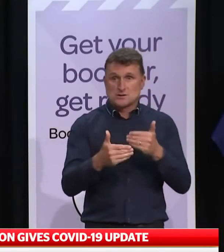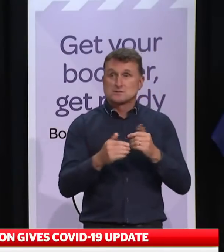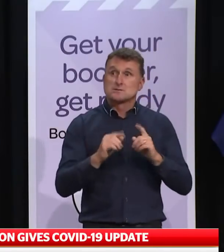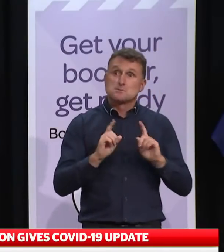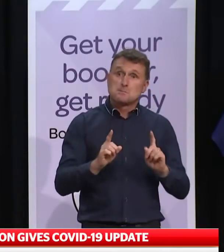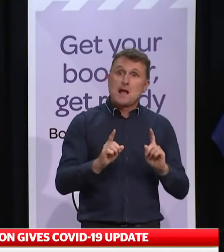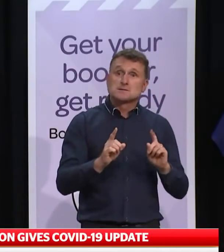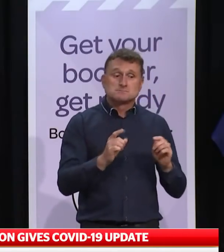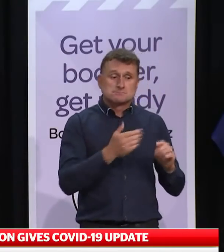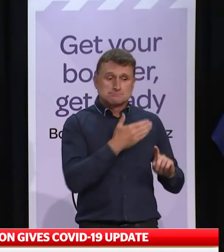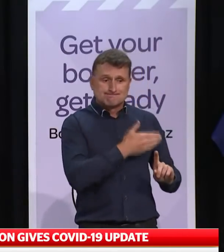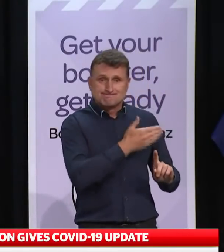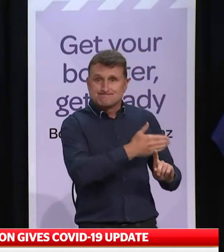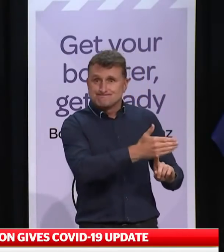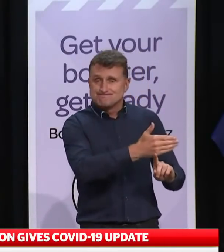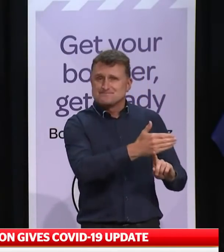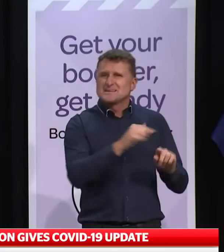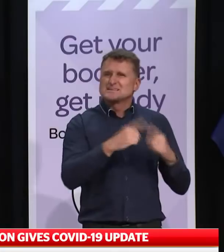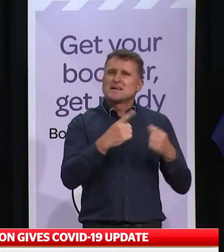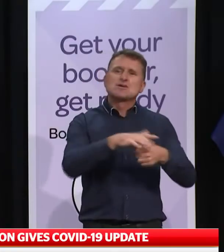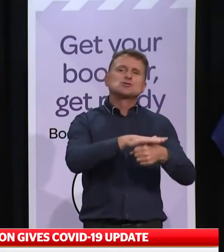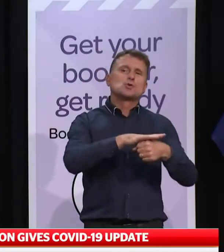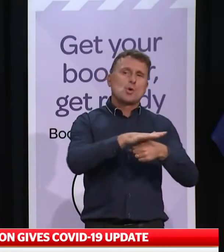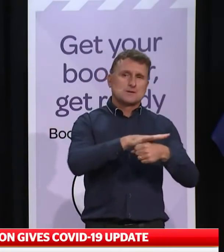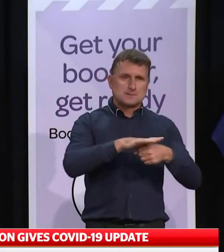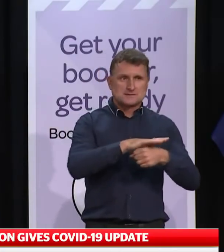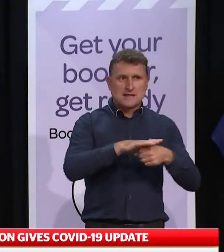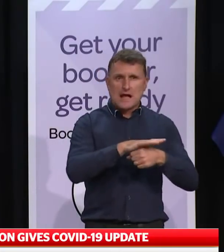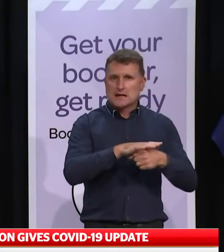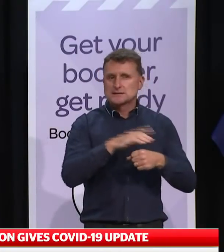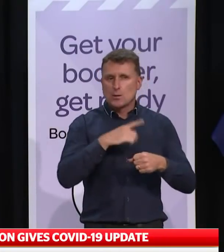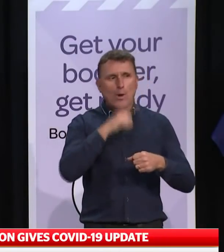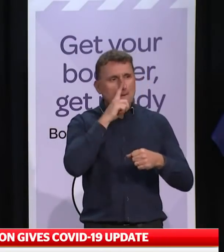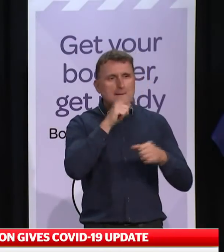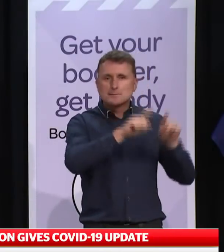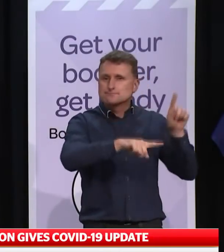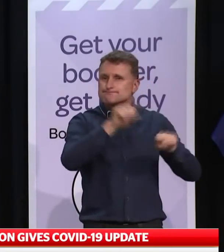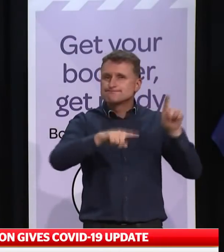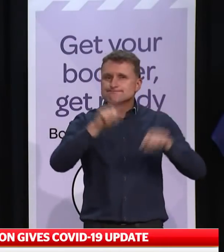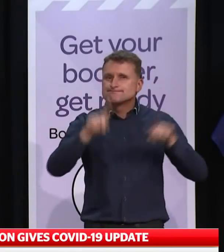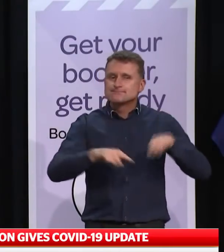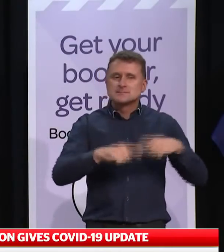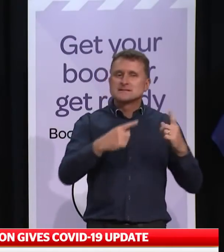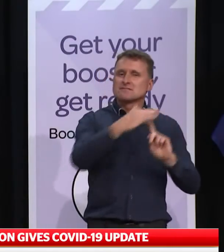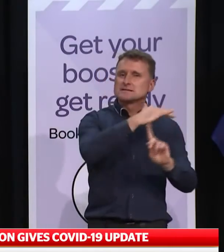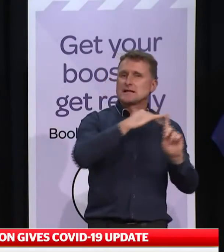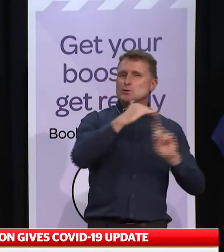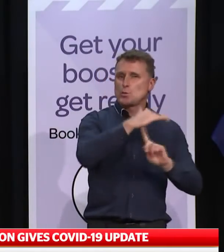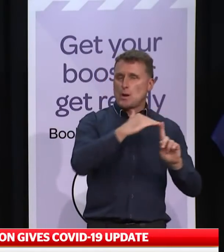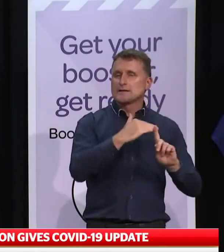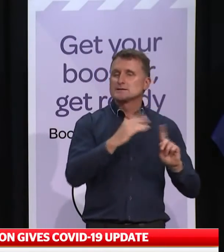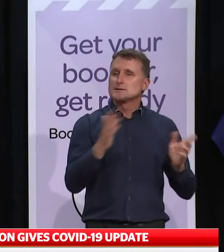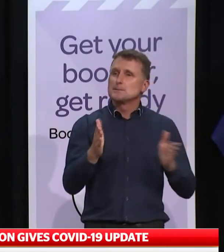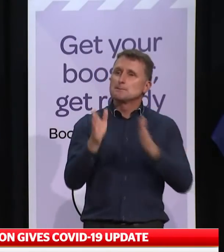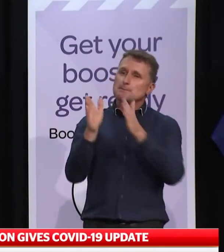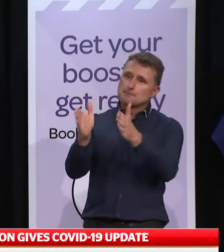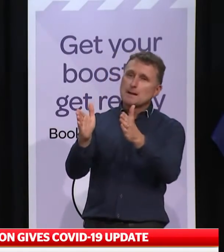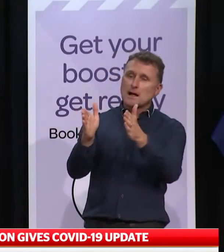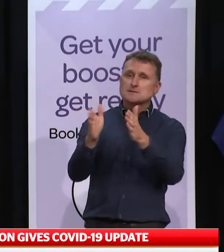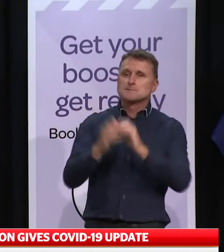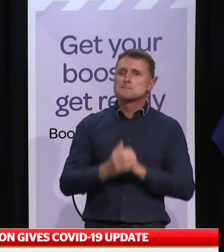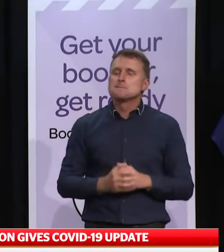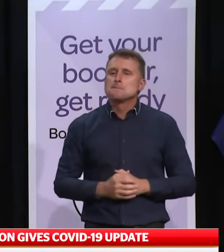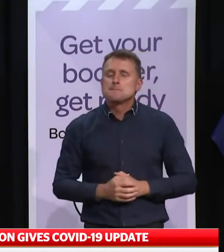the specific set of circumstances that a person faces is taken into account. So in that regard, Ms Ballas is no different.